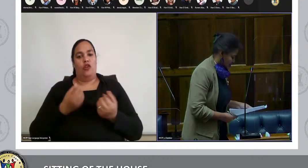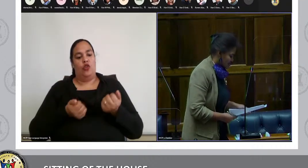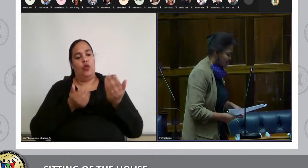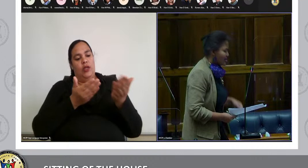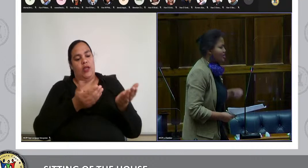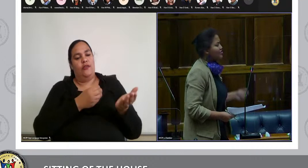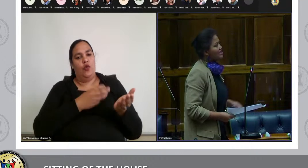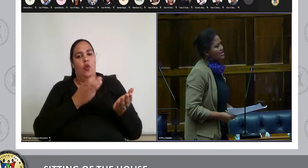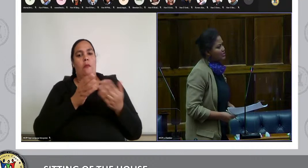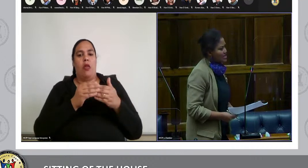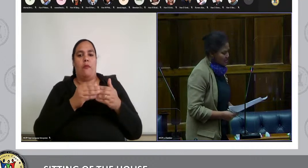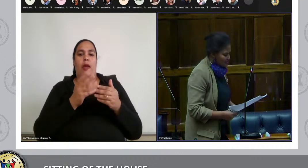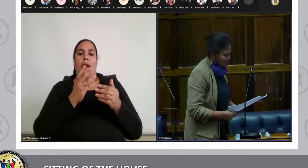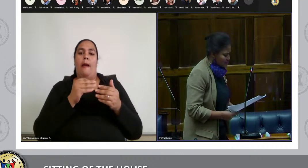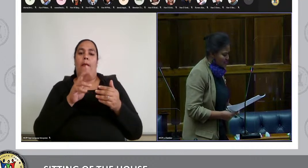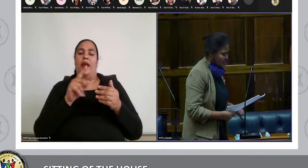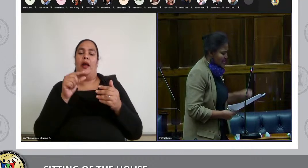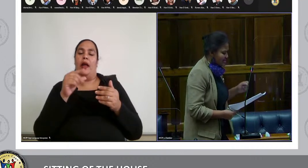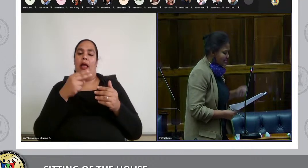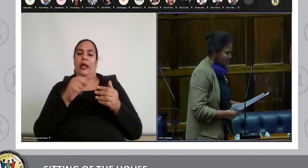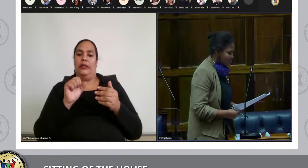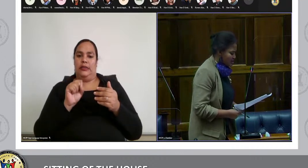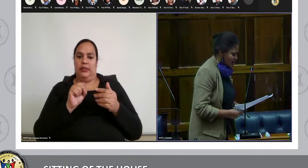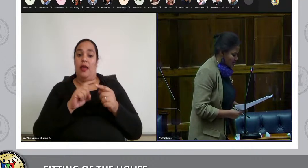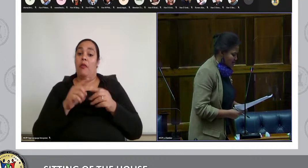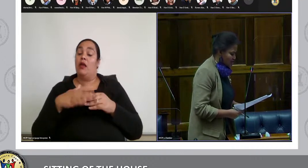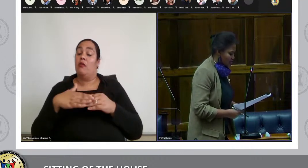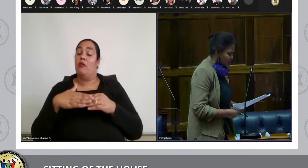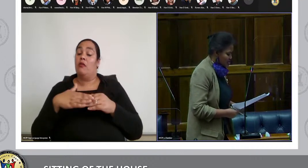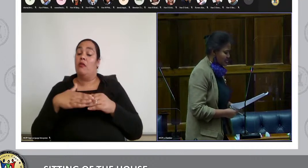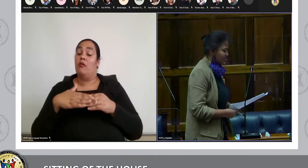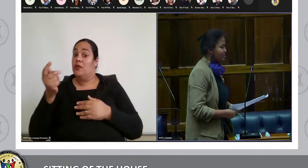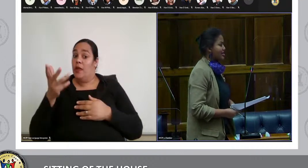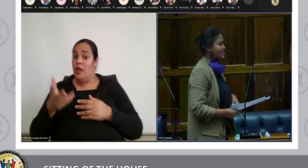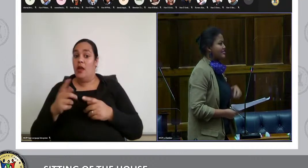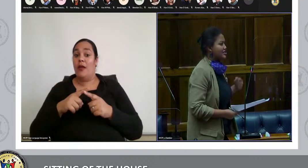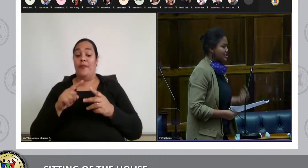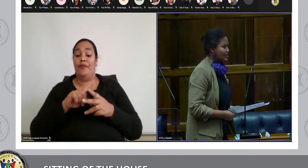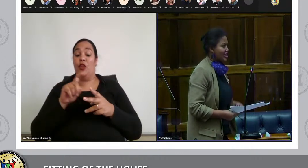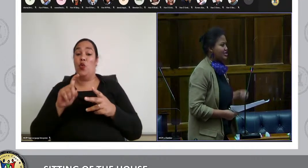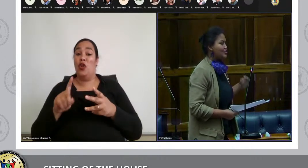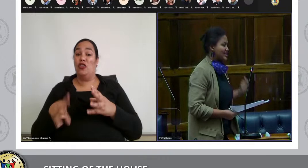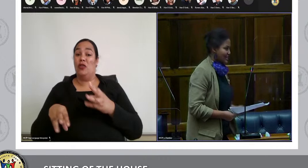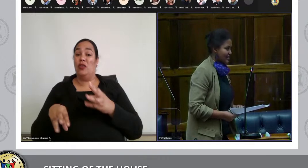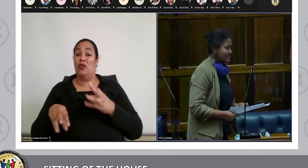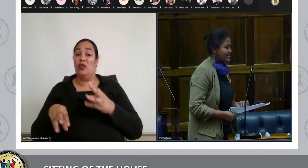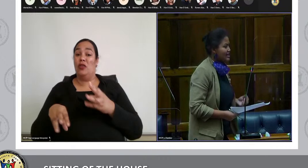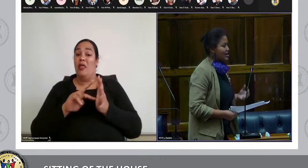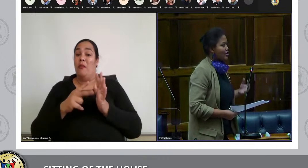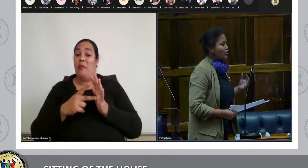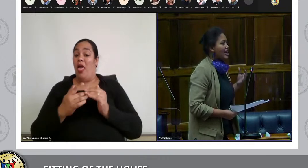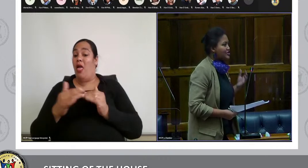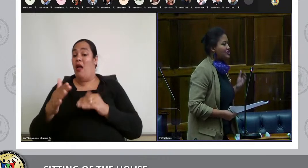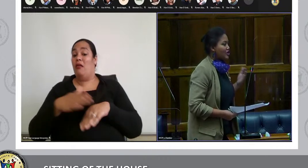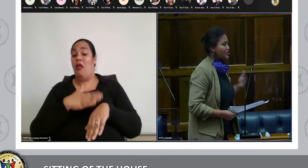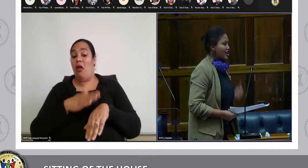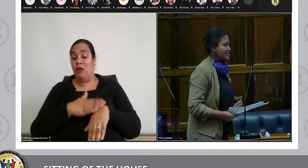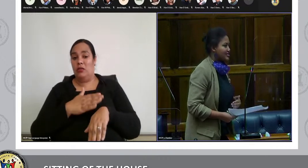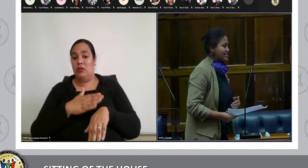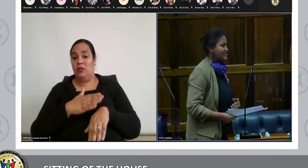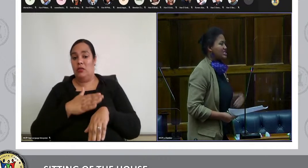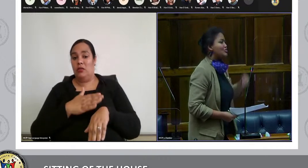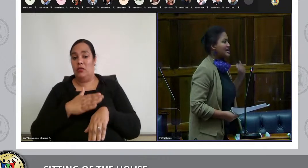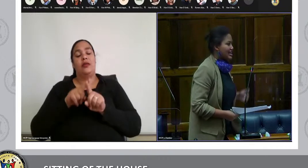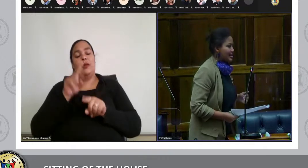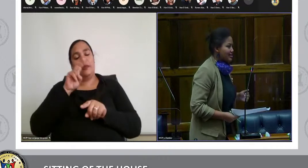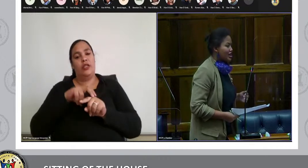Member Brinkhuis. Further, Speaker, in terms of the questions regarding the rollout being late, we have to also